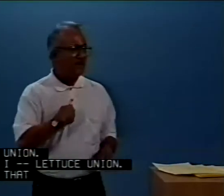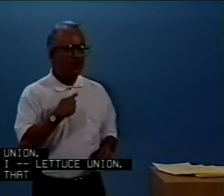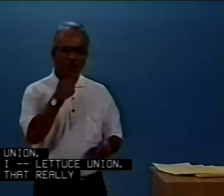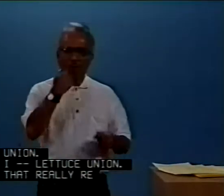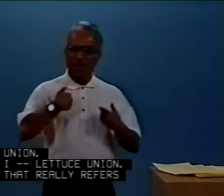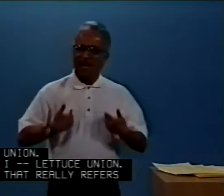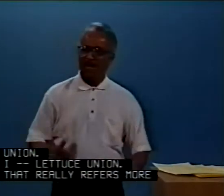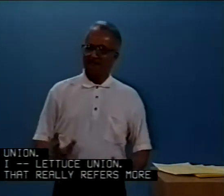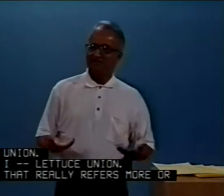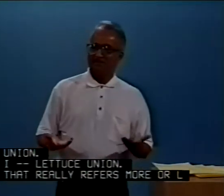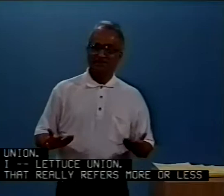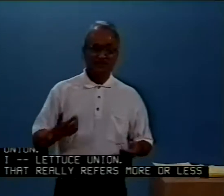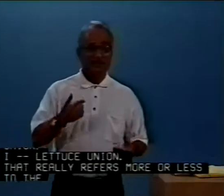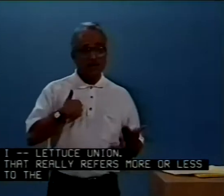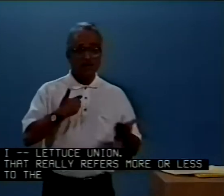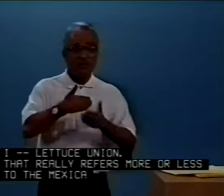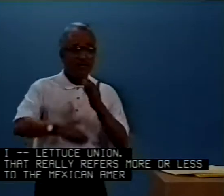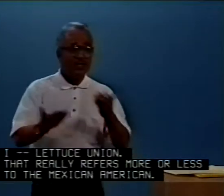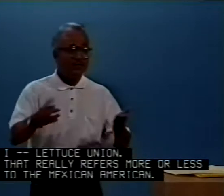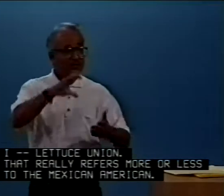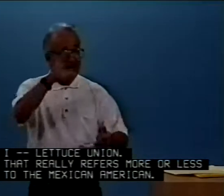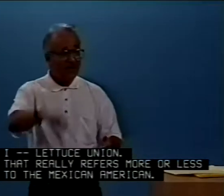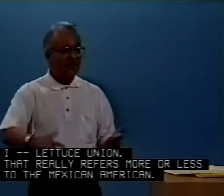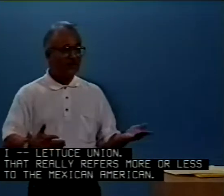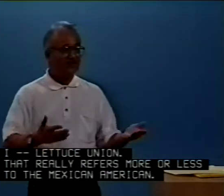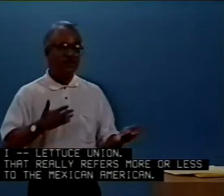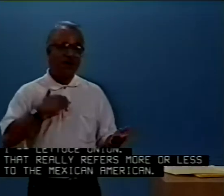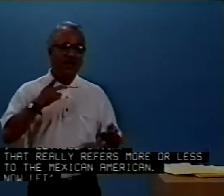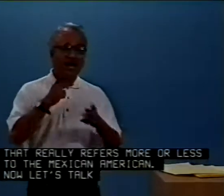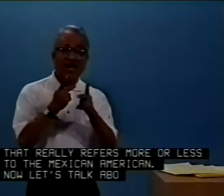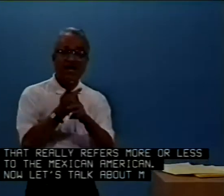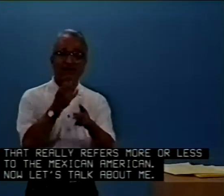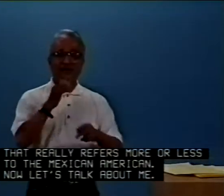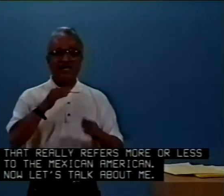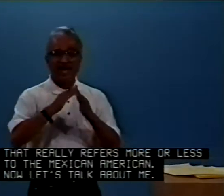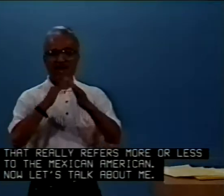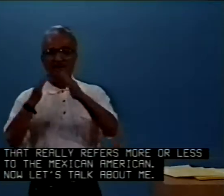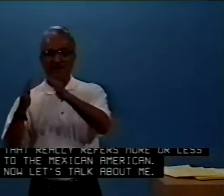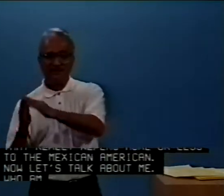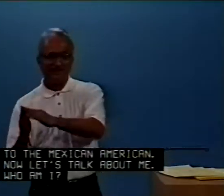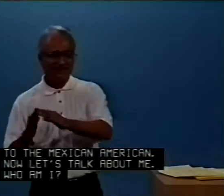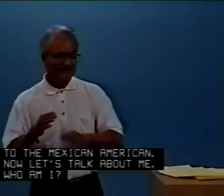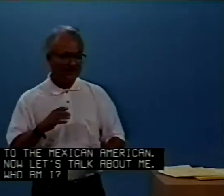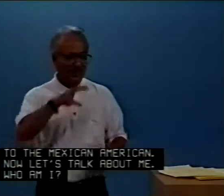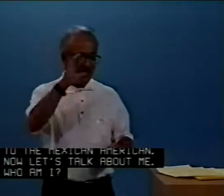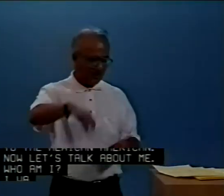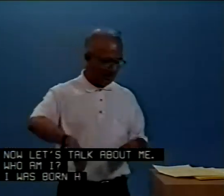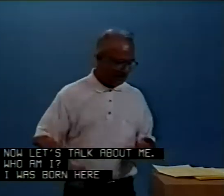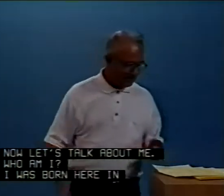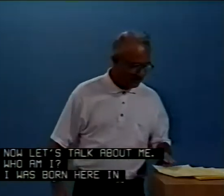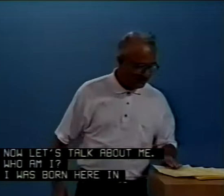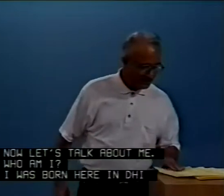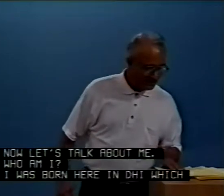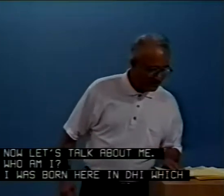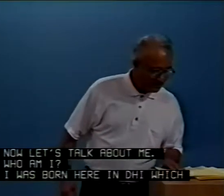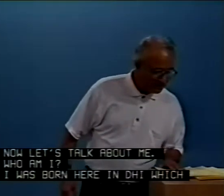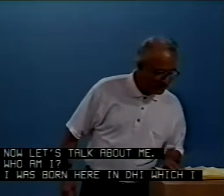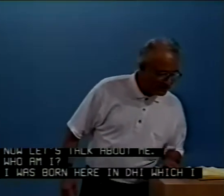Now let's talk about me. Who am I? I was born here in Chicago. It's my kind of town, right? Chicago.